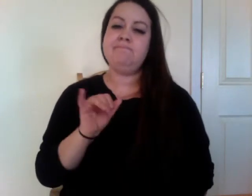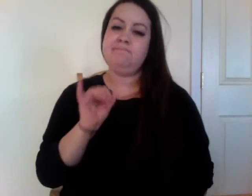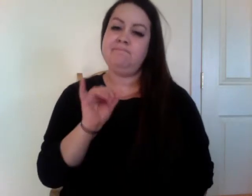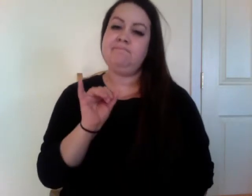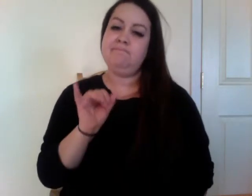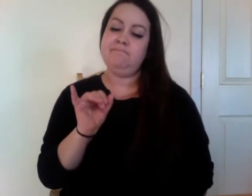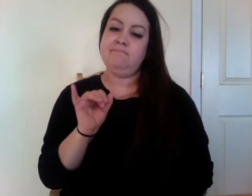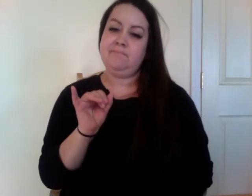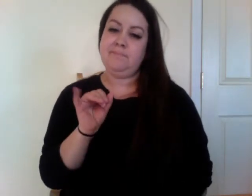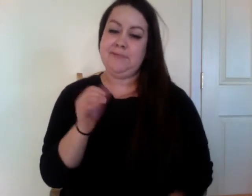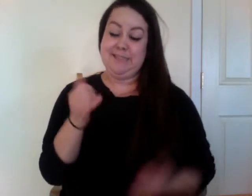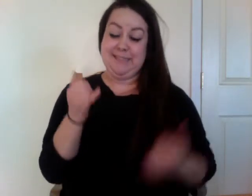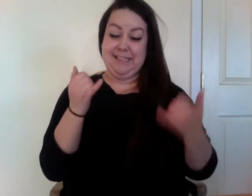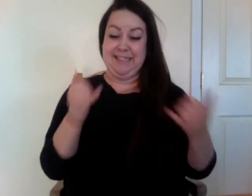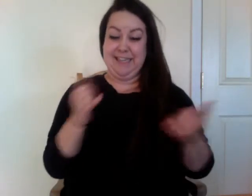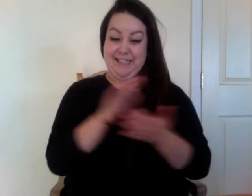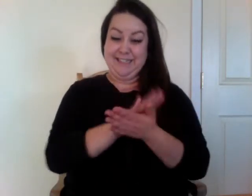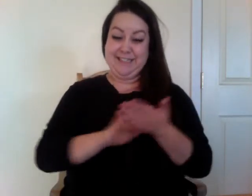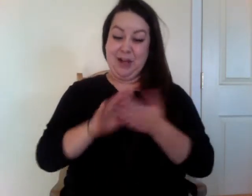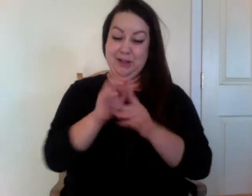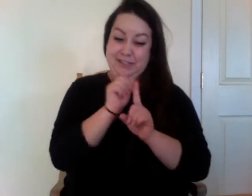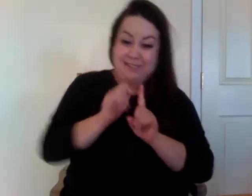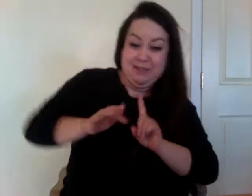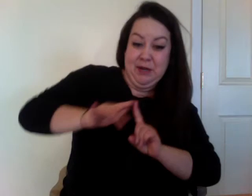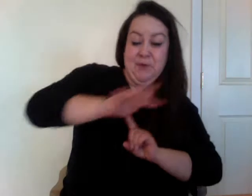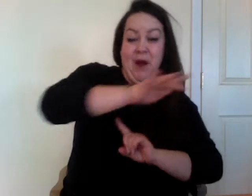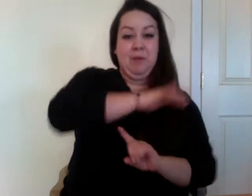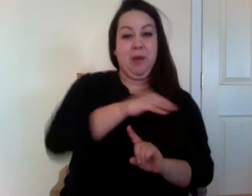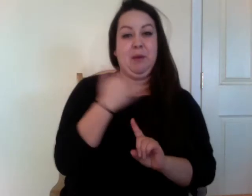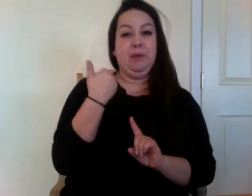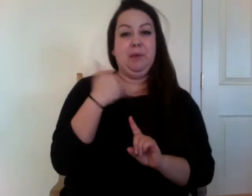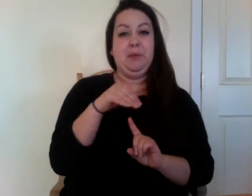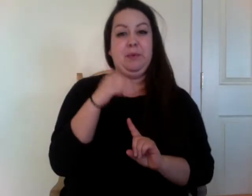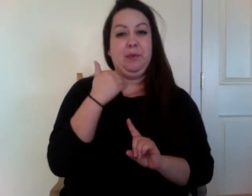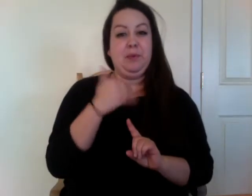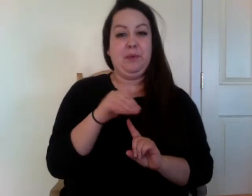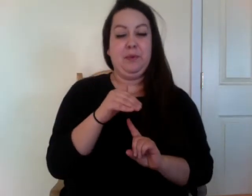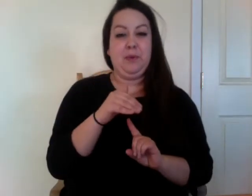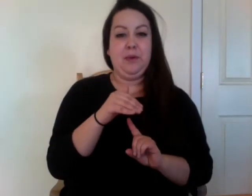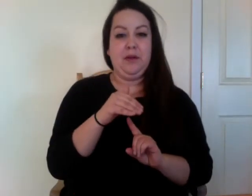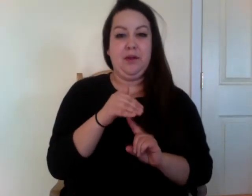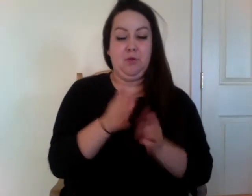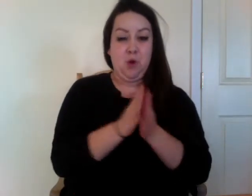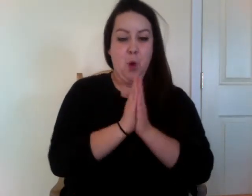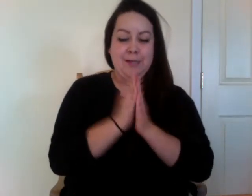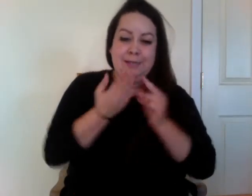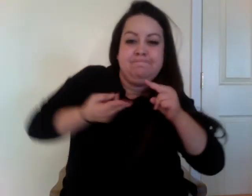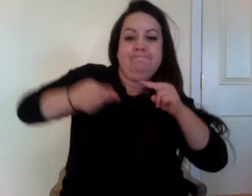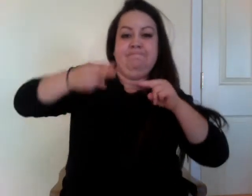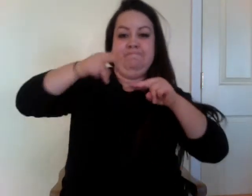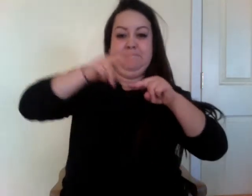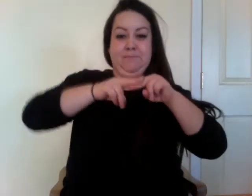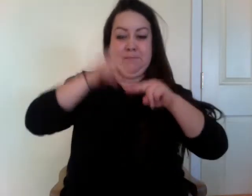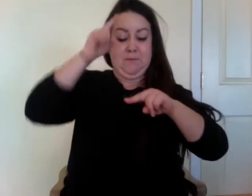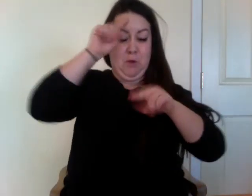In today's higher education environment, we have increased requests for public for information regarding our